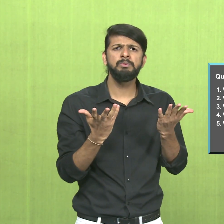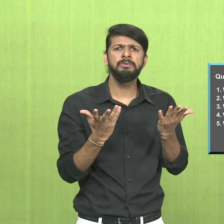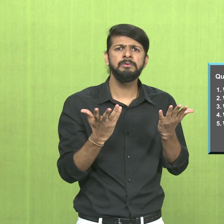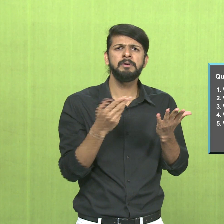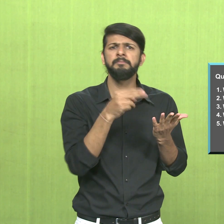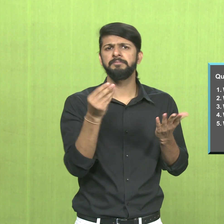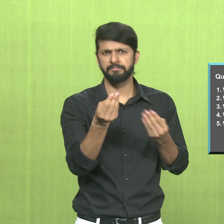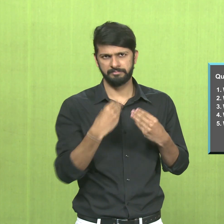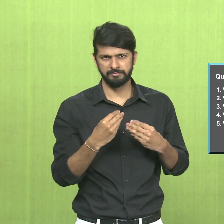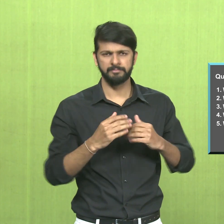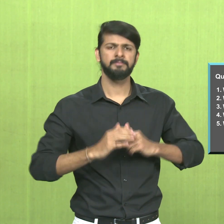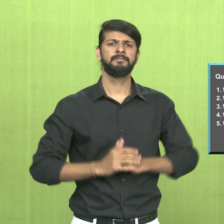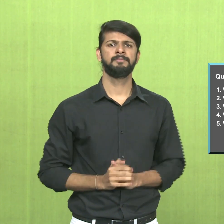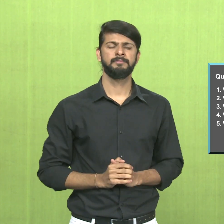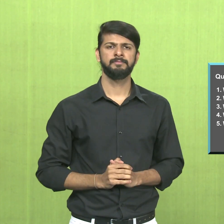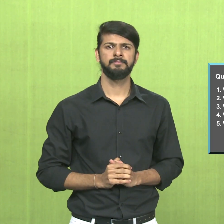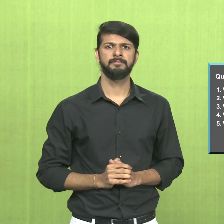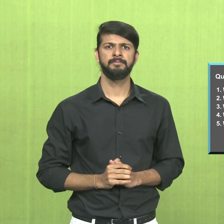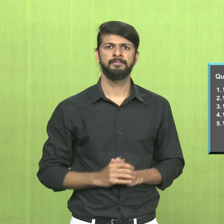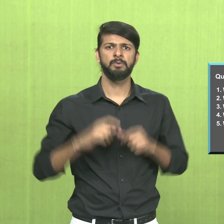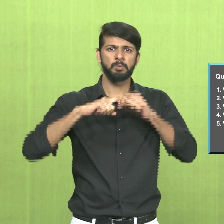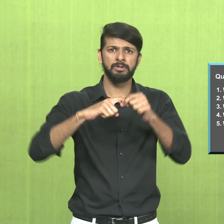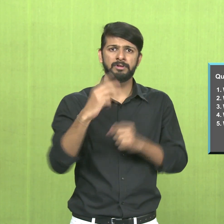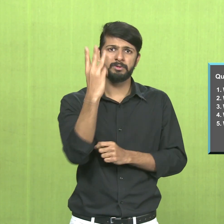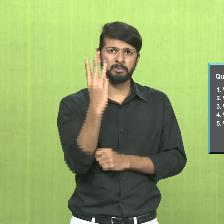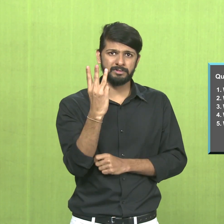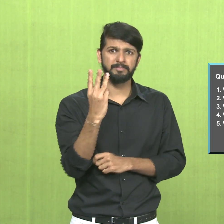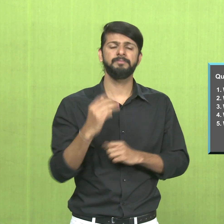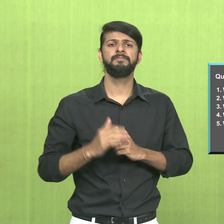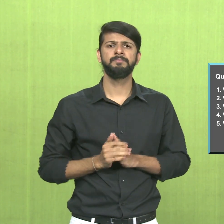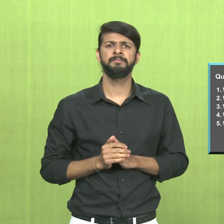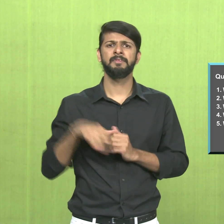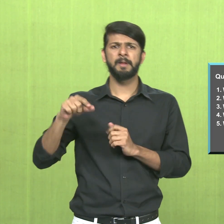of the portrait Dora Maar? Question number 3,